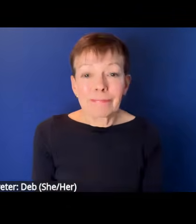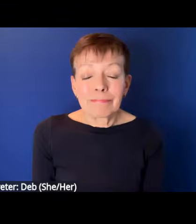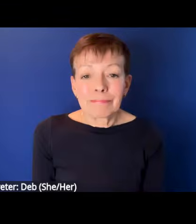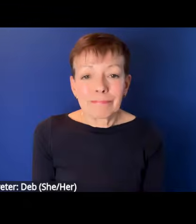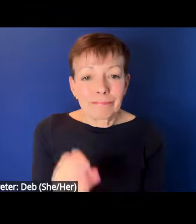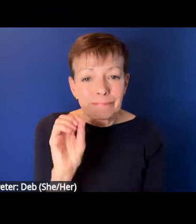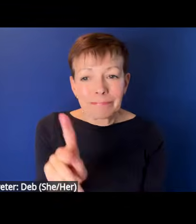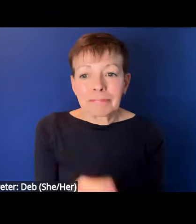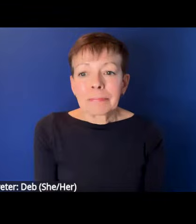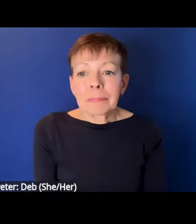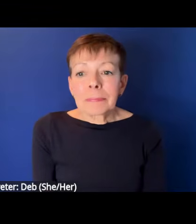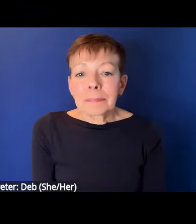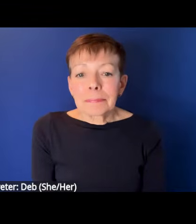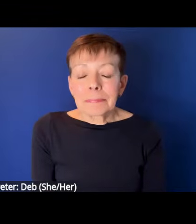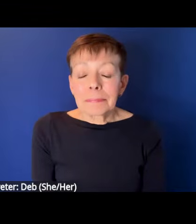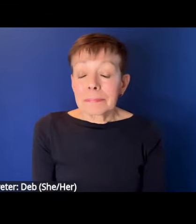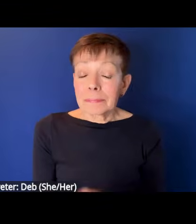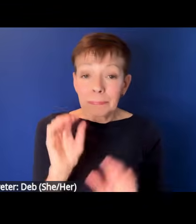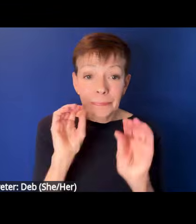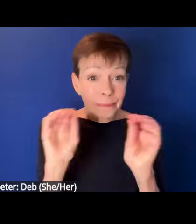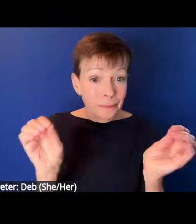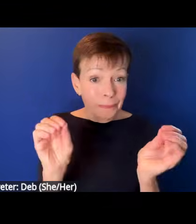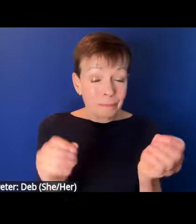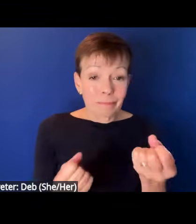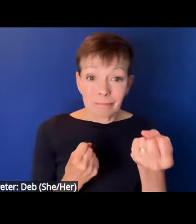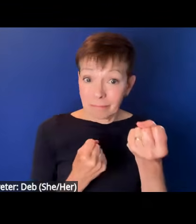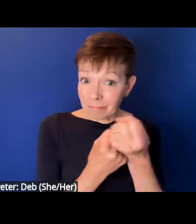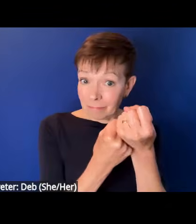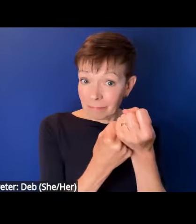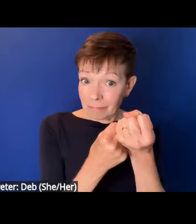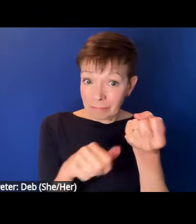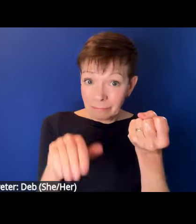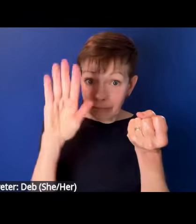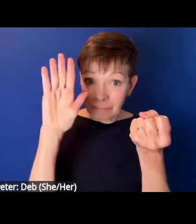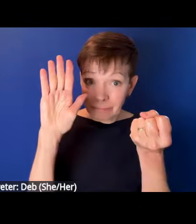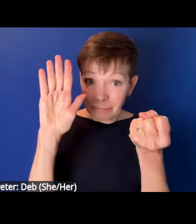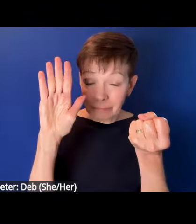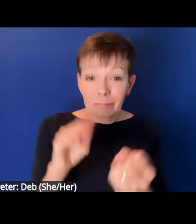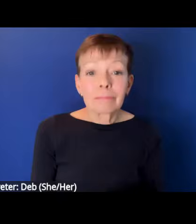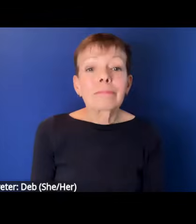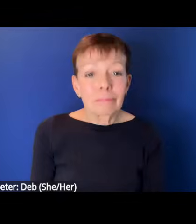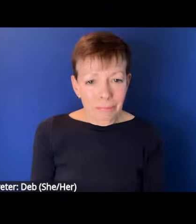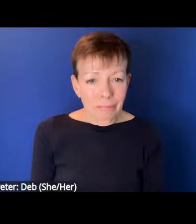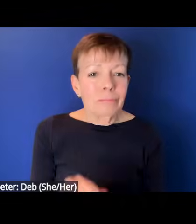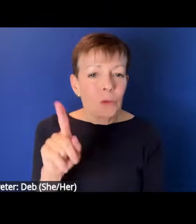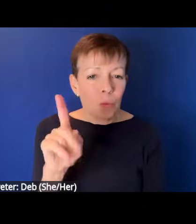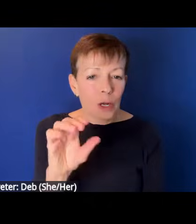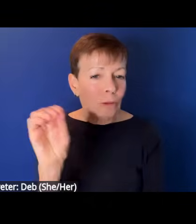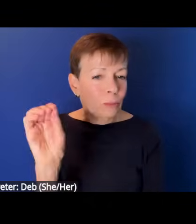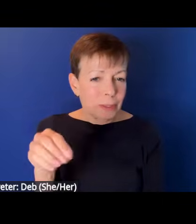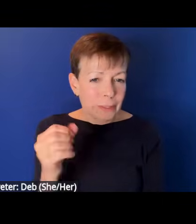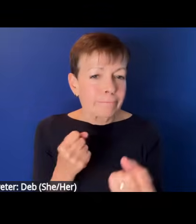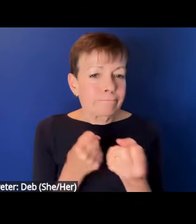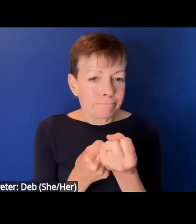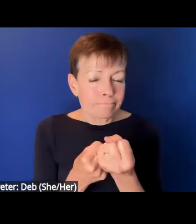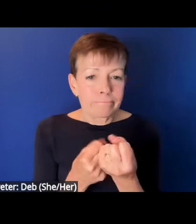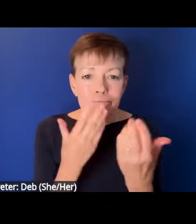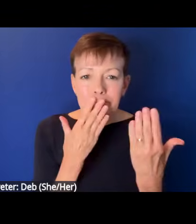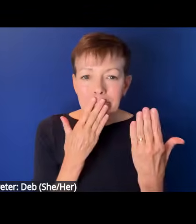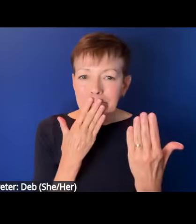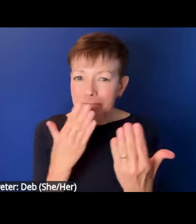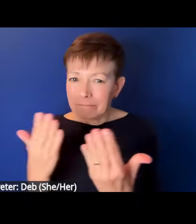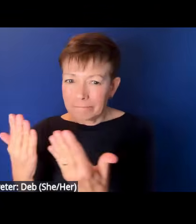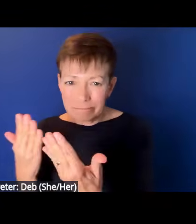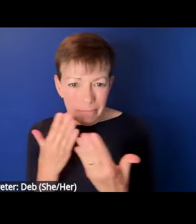Okay. Seeing that, I'm going to call the question. All those in favor with a show of hands. And that is unanimous. All right, thank you folks. Thanks for